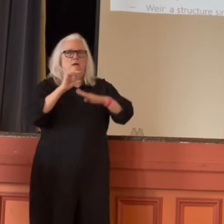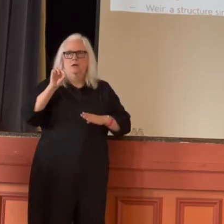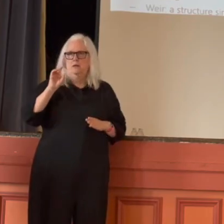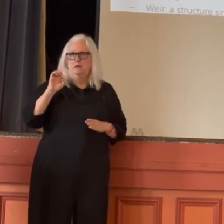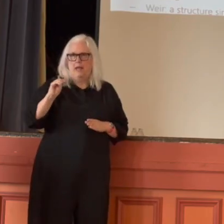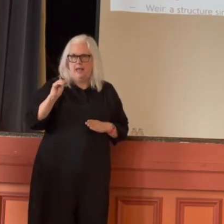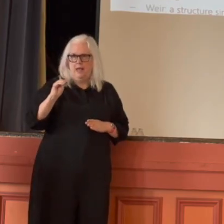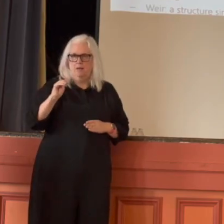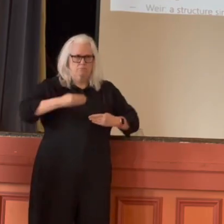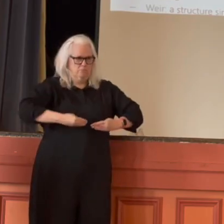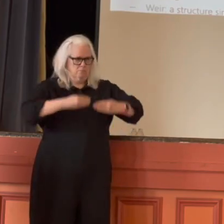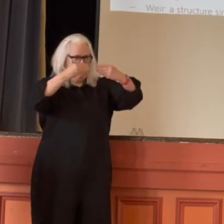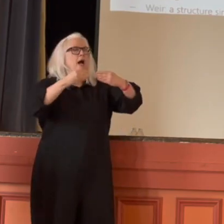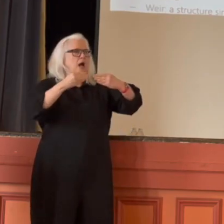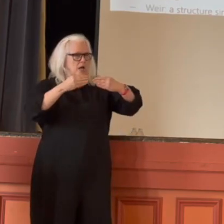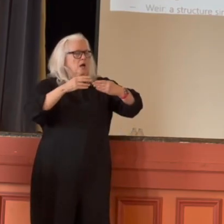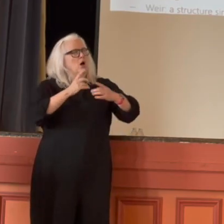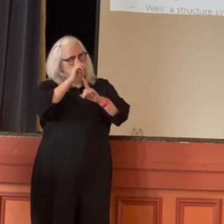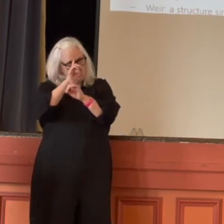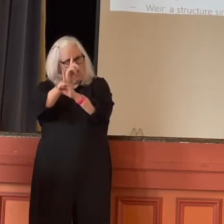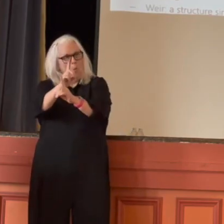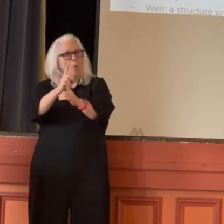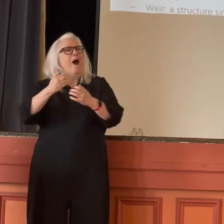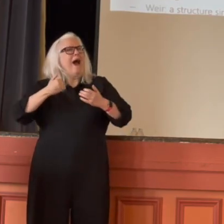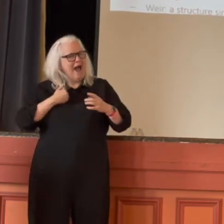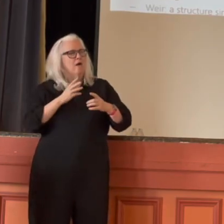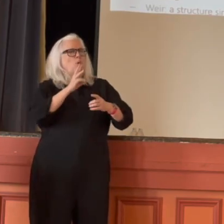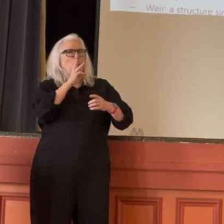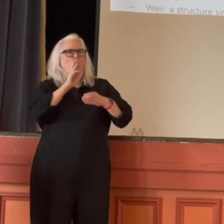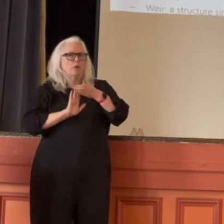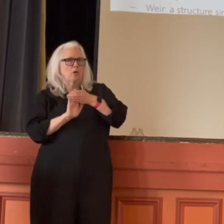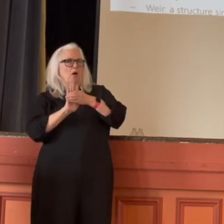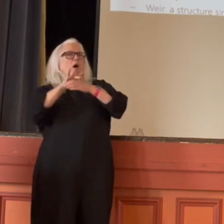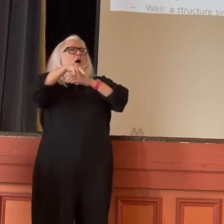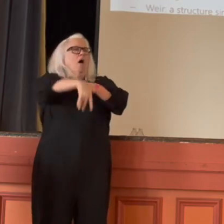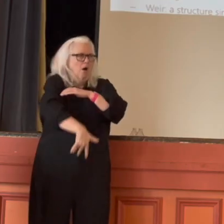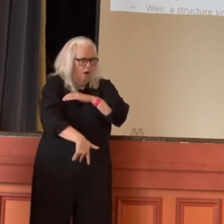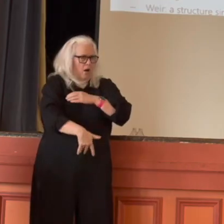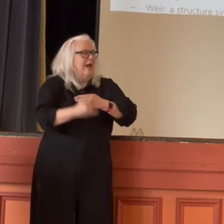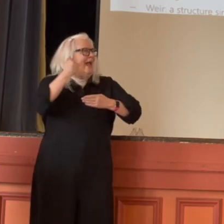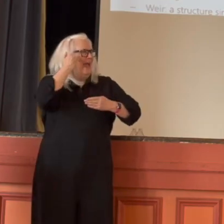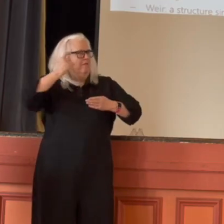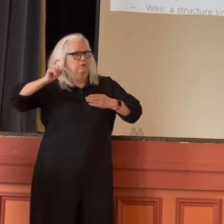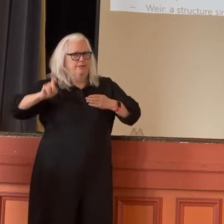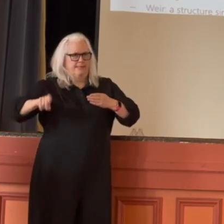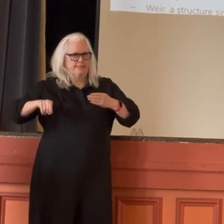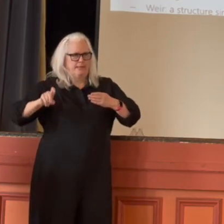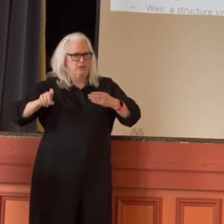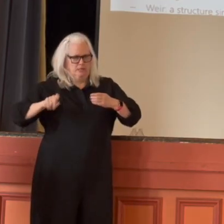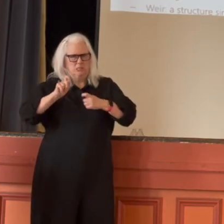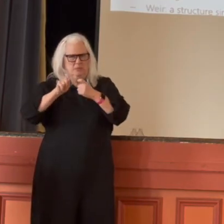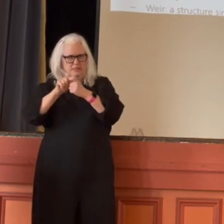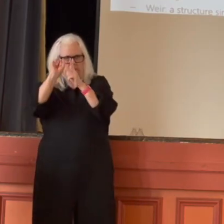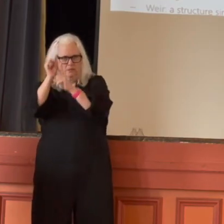to allow water to flow over it under certain circumstances. And so frequently